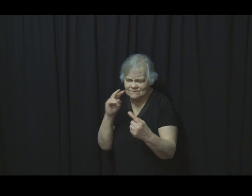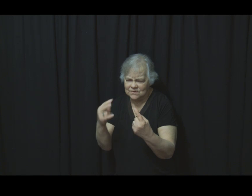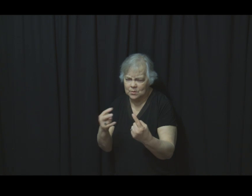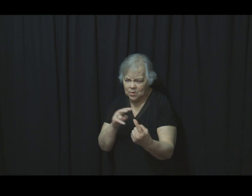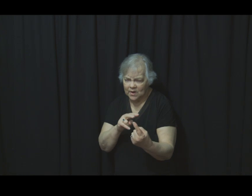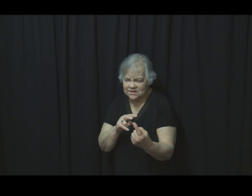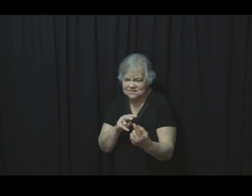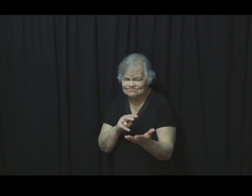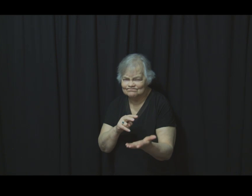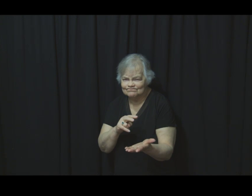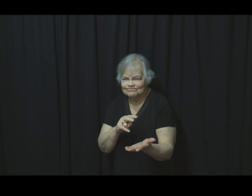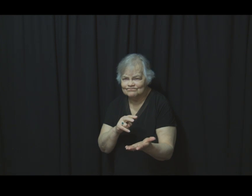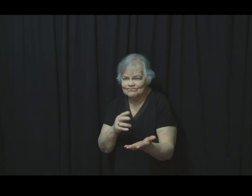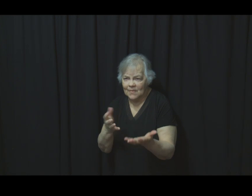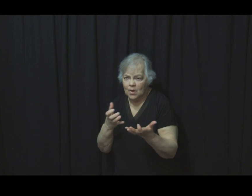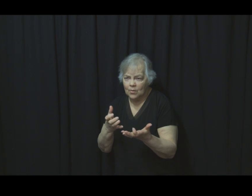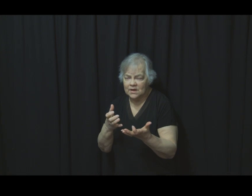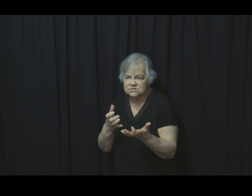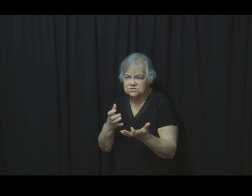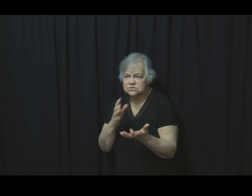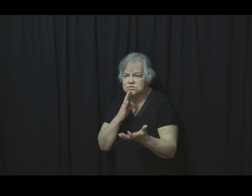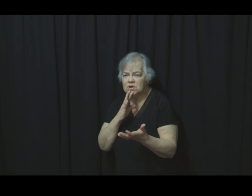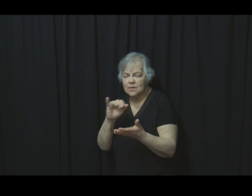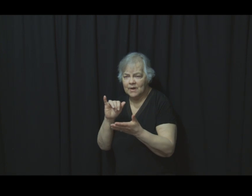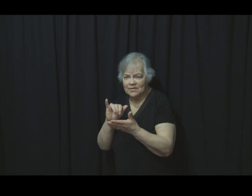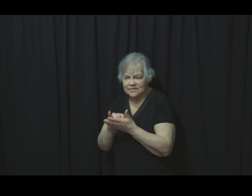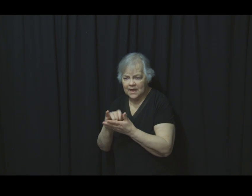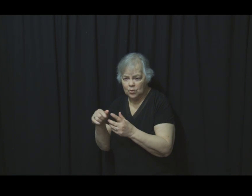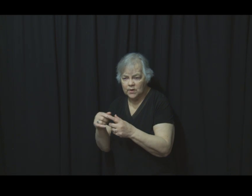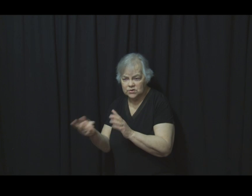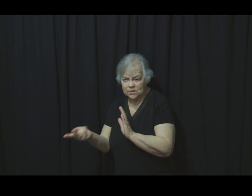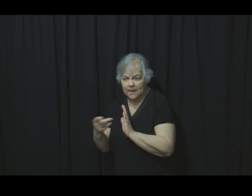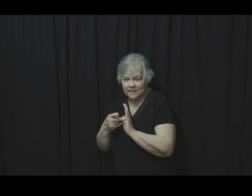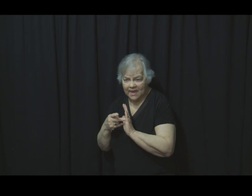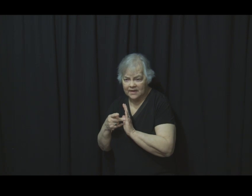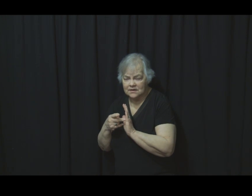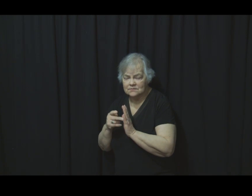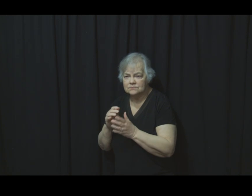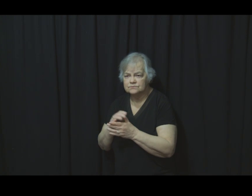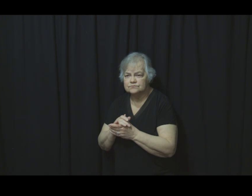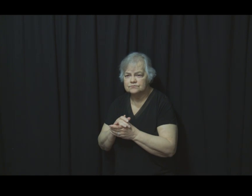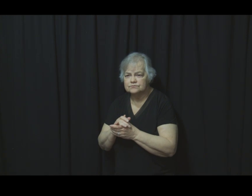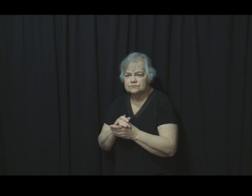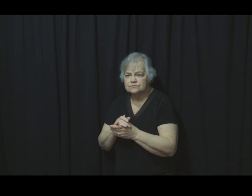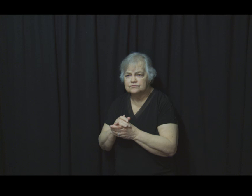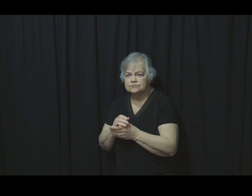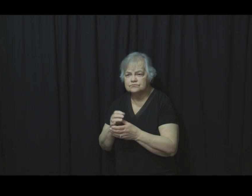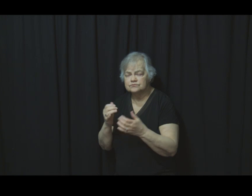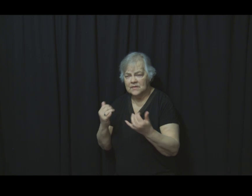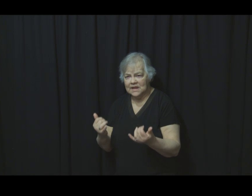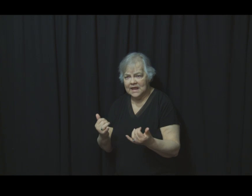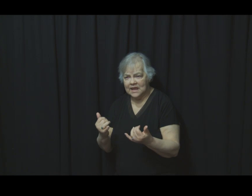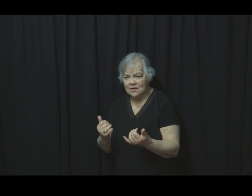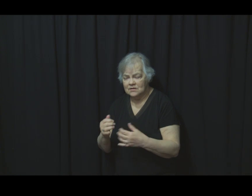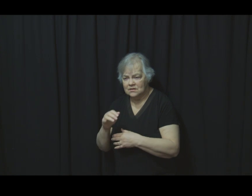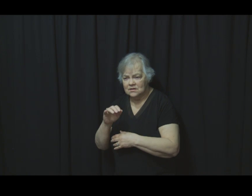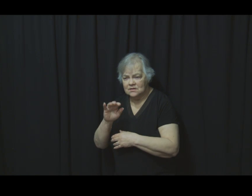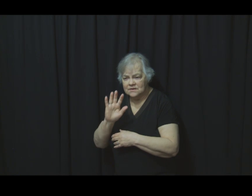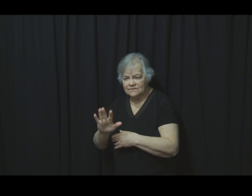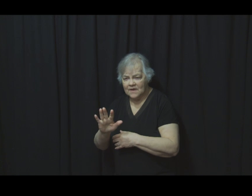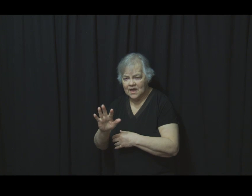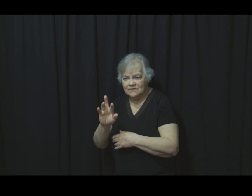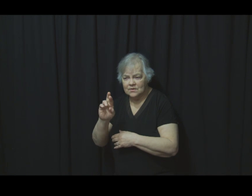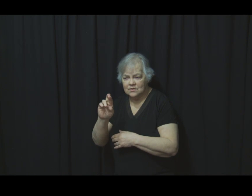one I'd very much like you to address when you come back. As far as the 5 races that you